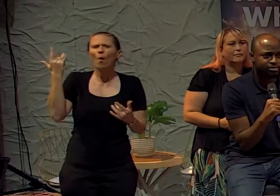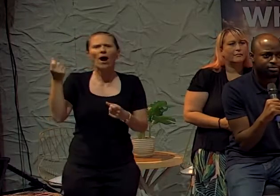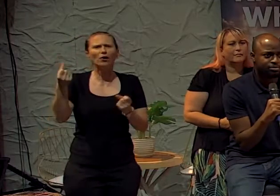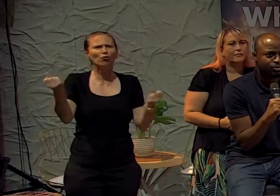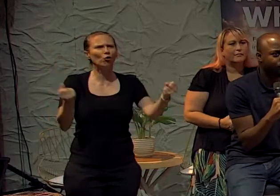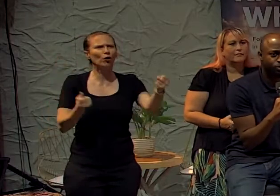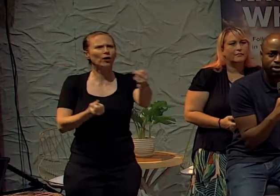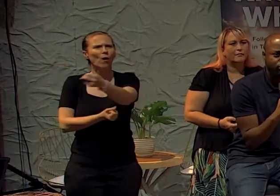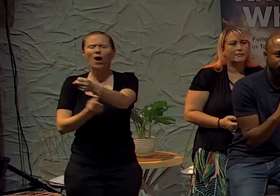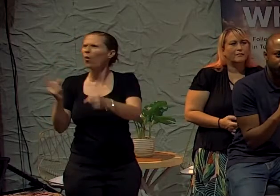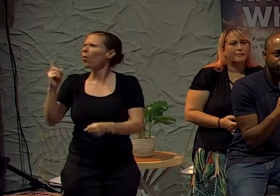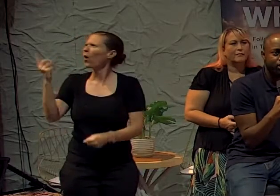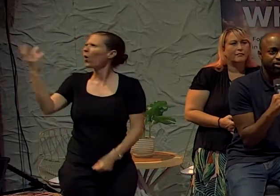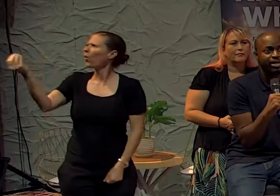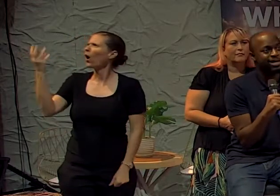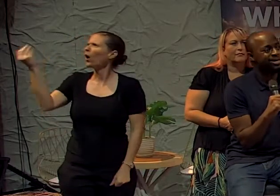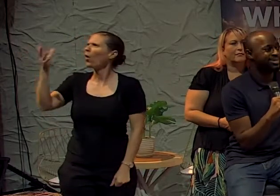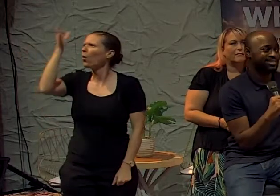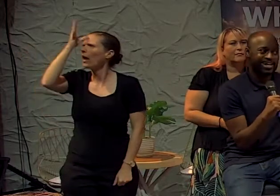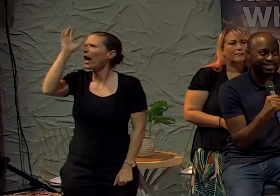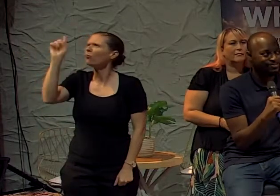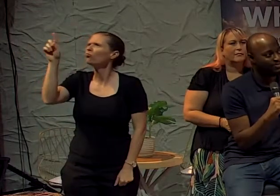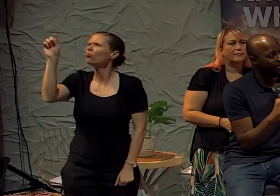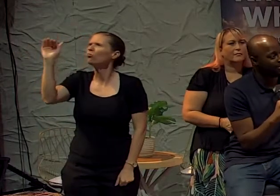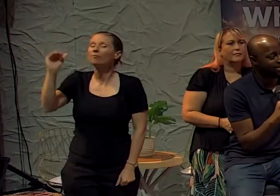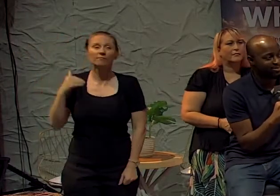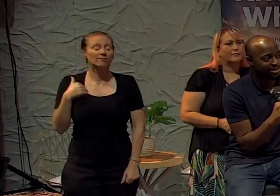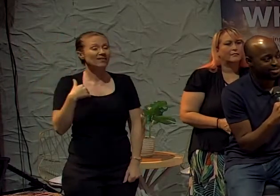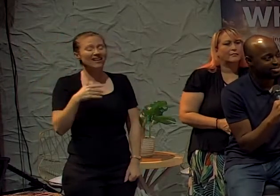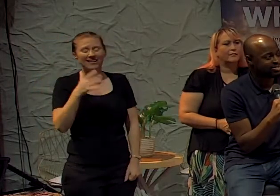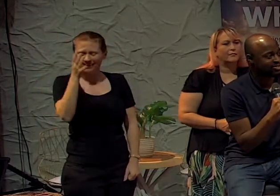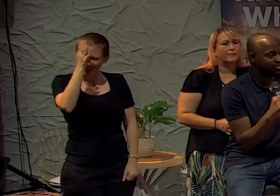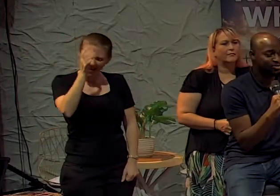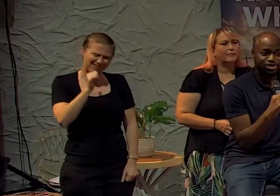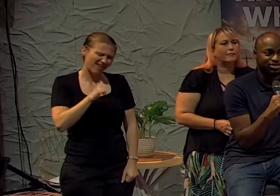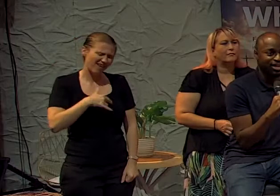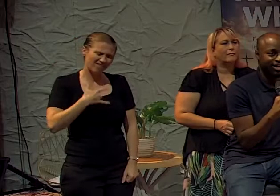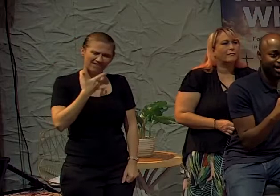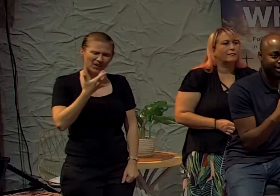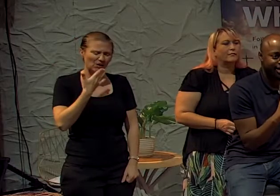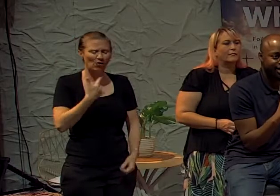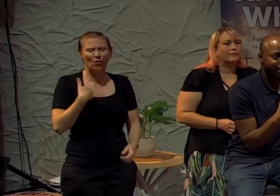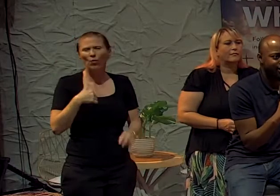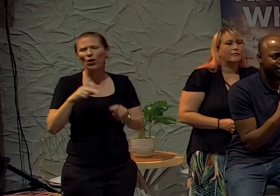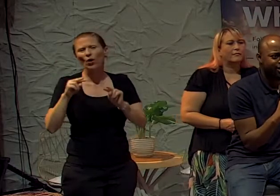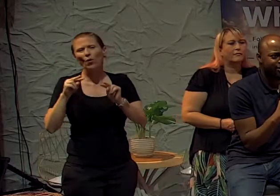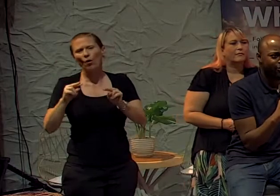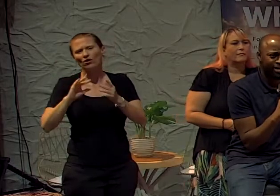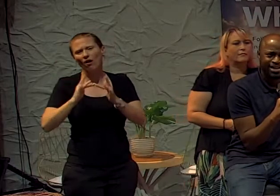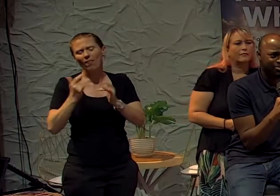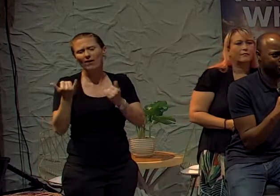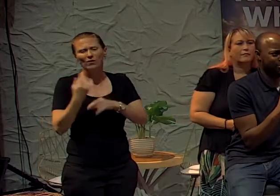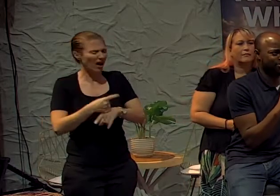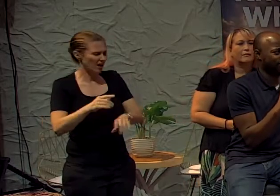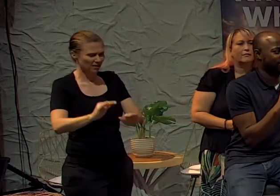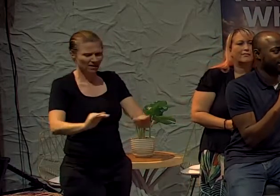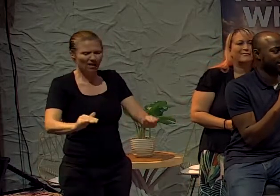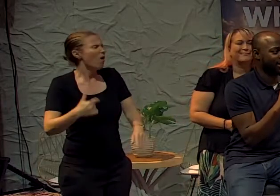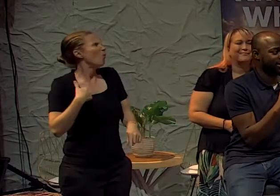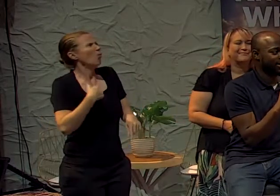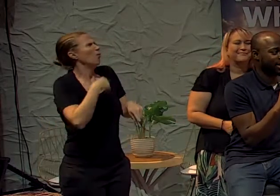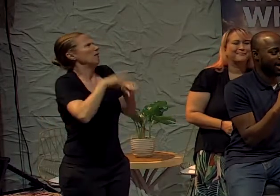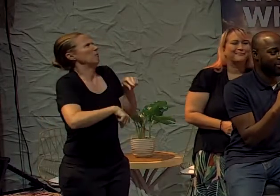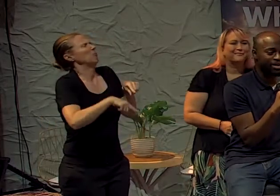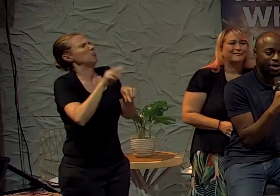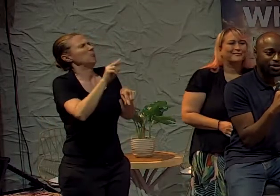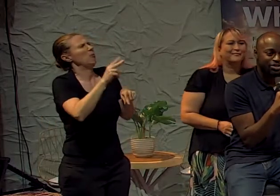around? Where are you going? Dad's not feeling good. We're going to just do church online today. We can't do church online.